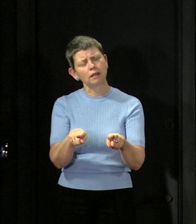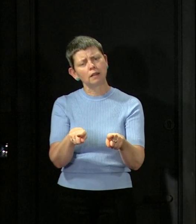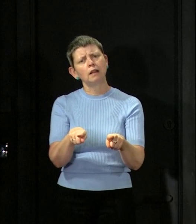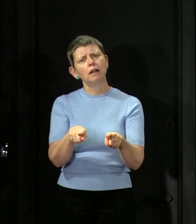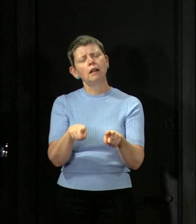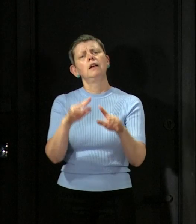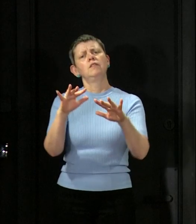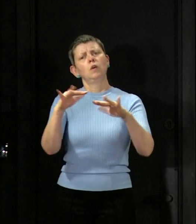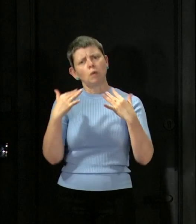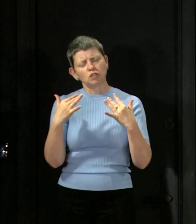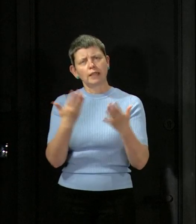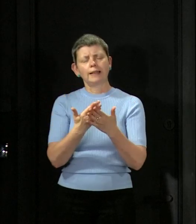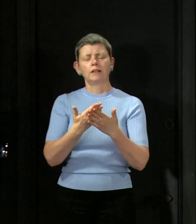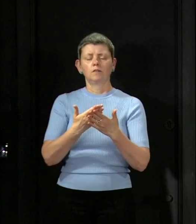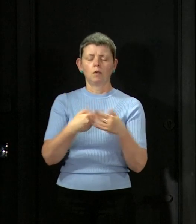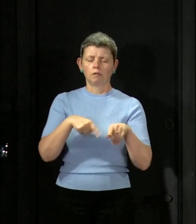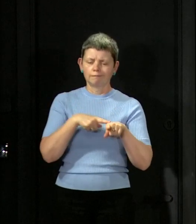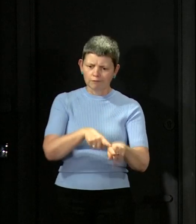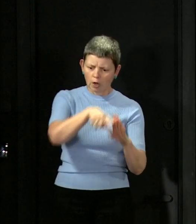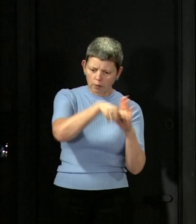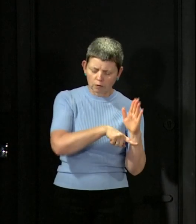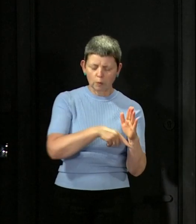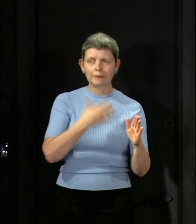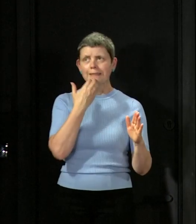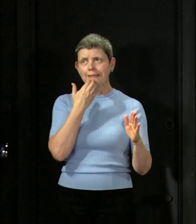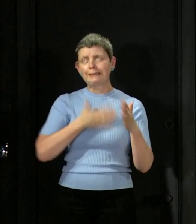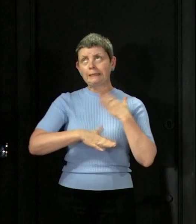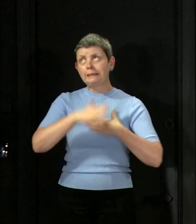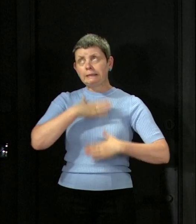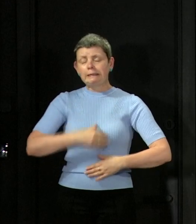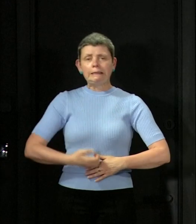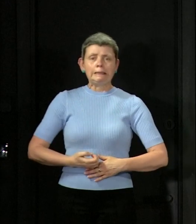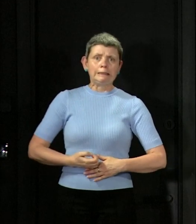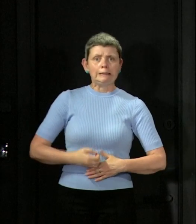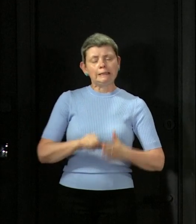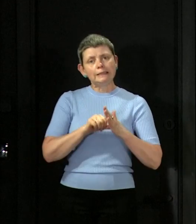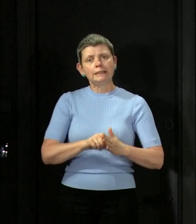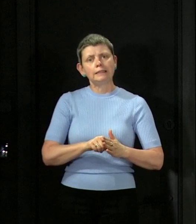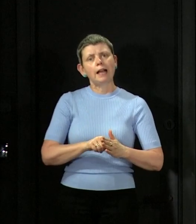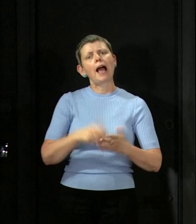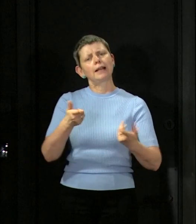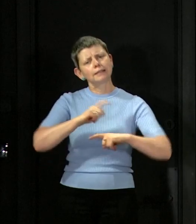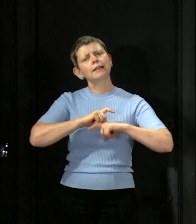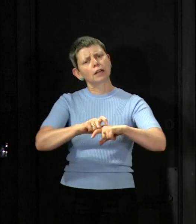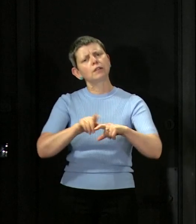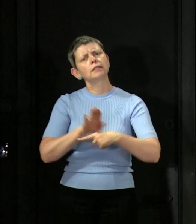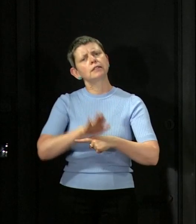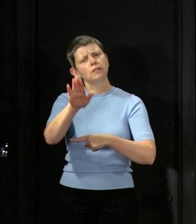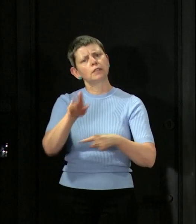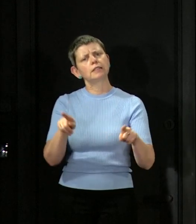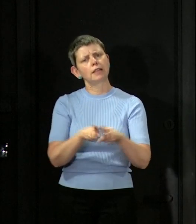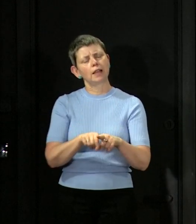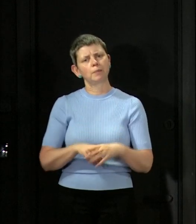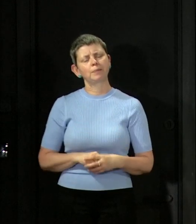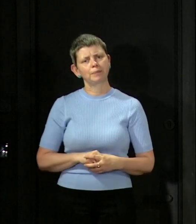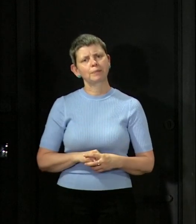forbearance over these past few weeks, but for doing, as I know you will, the right thing in future. There is no